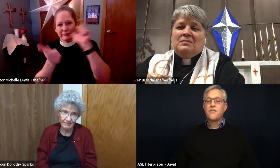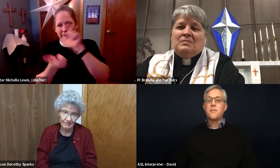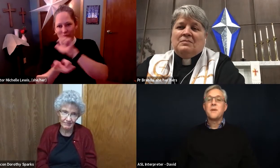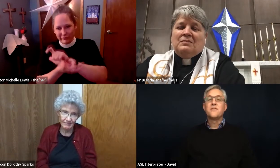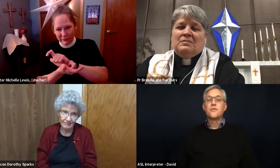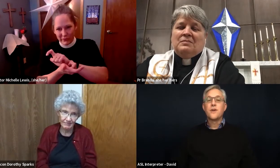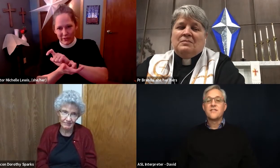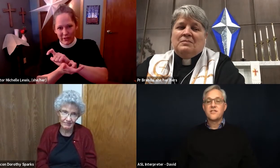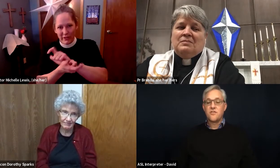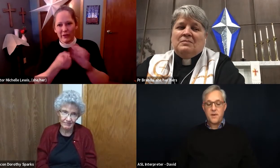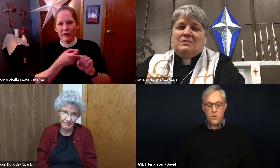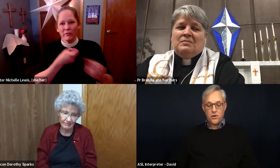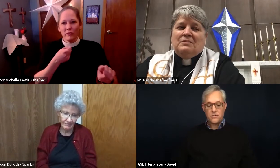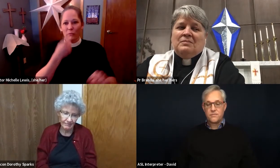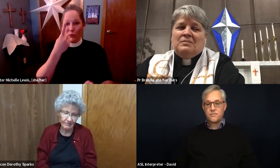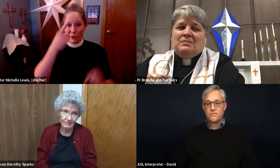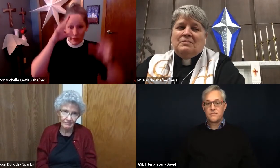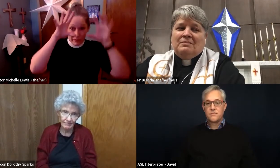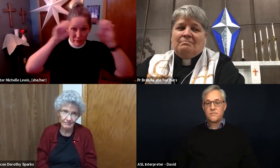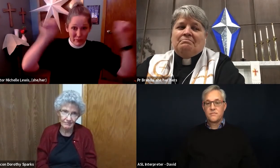pray for the peaceful transition of power